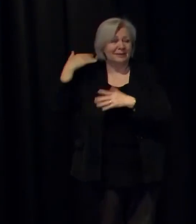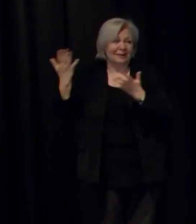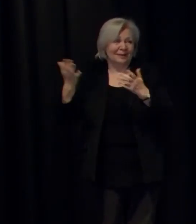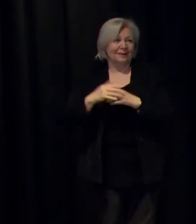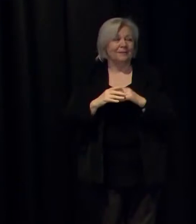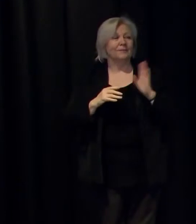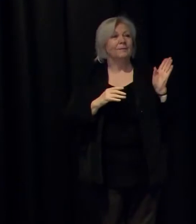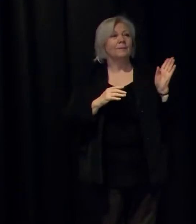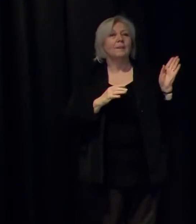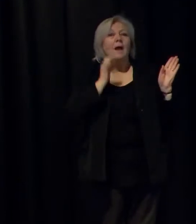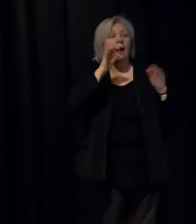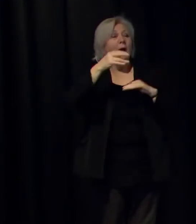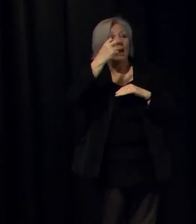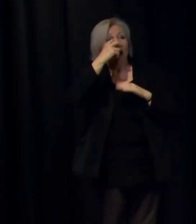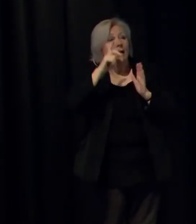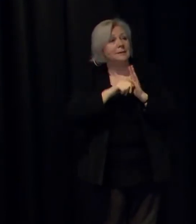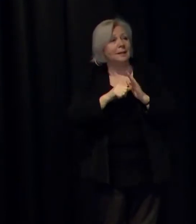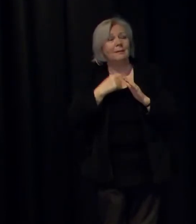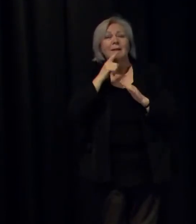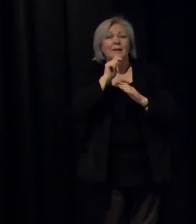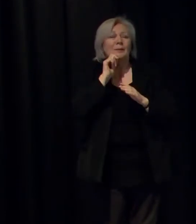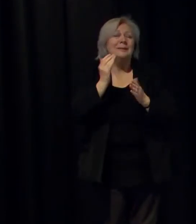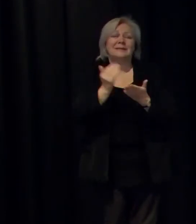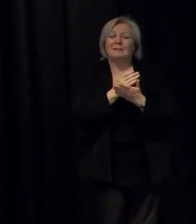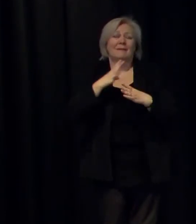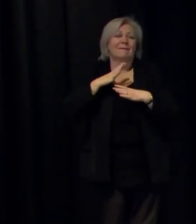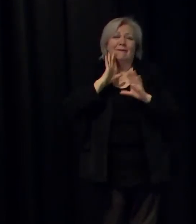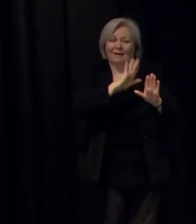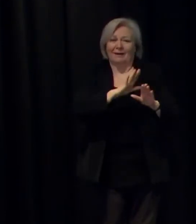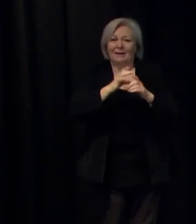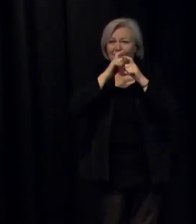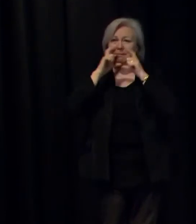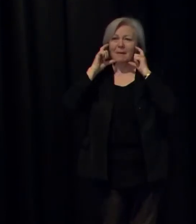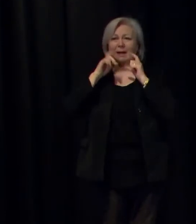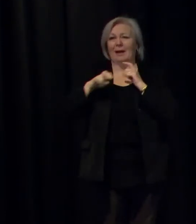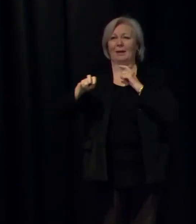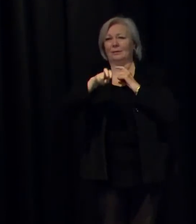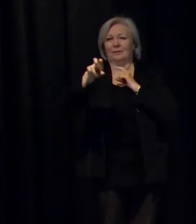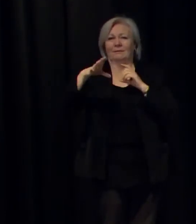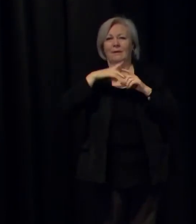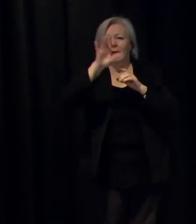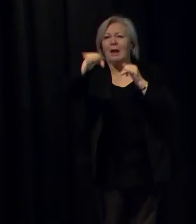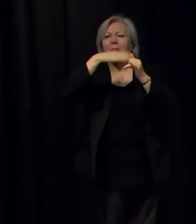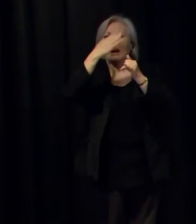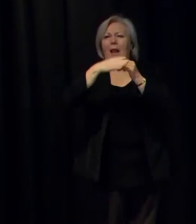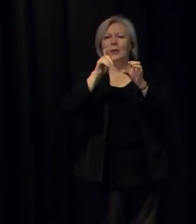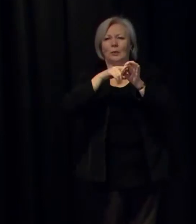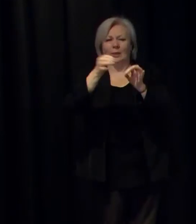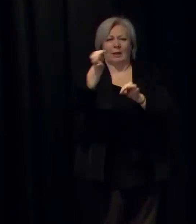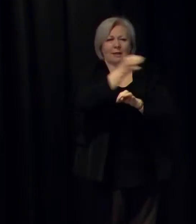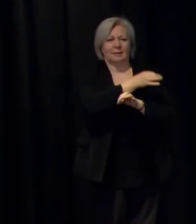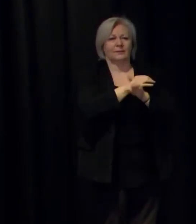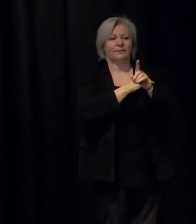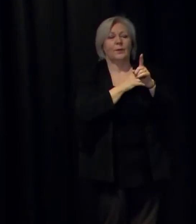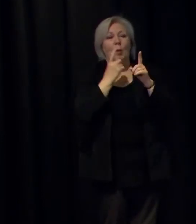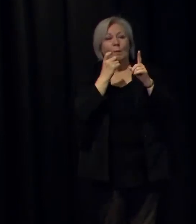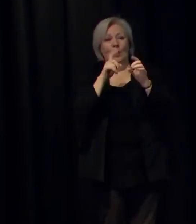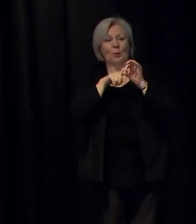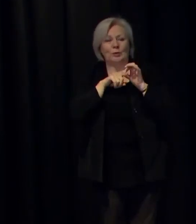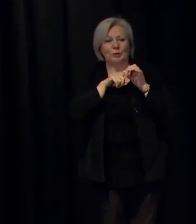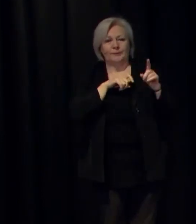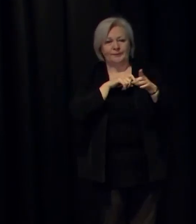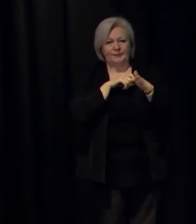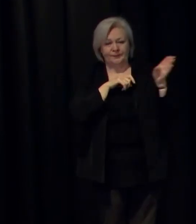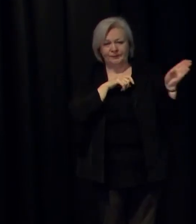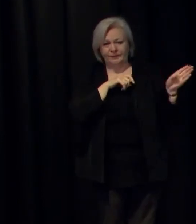be confident that I'd be safe. I reckon you'd be safe as well. All right. Signing off on the latest kind of